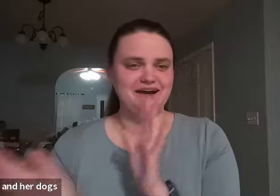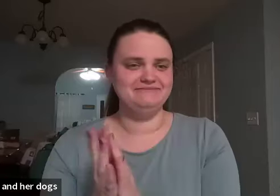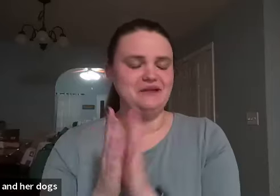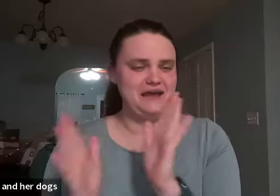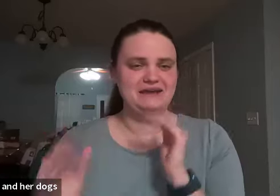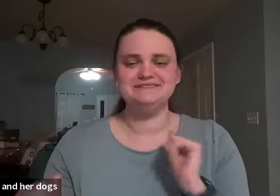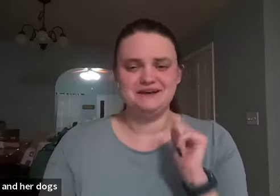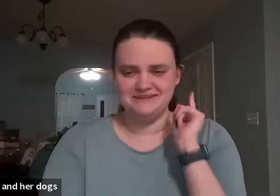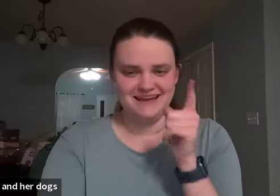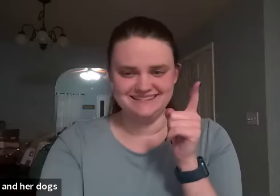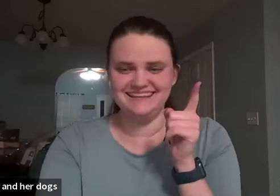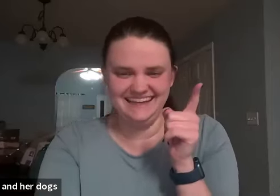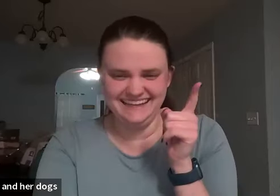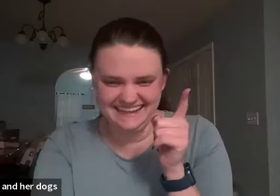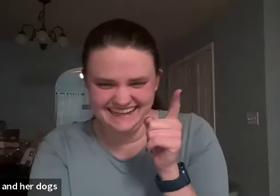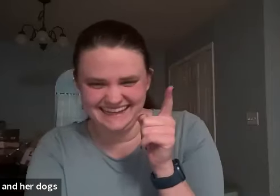not. Okay, so yes.